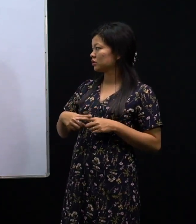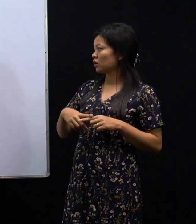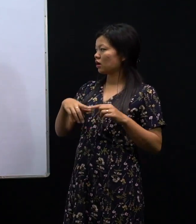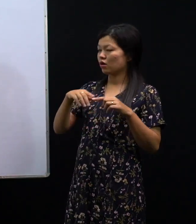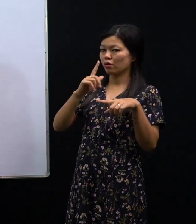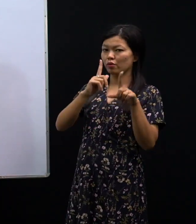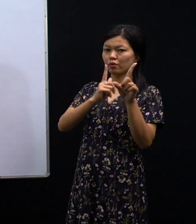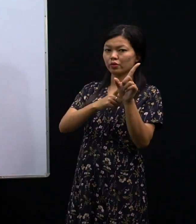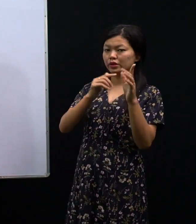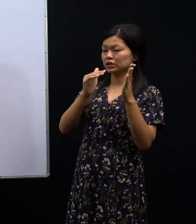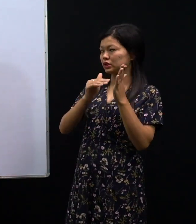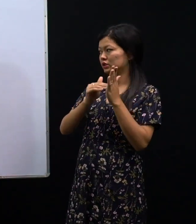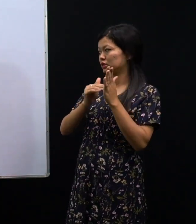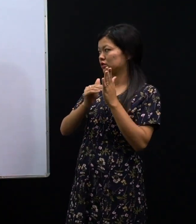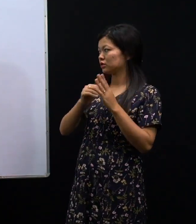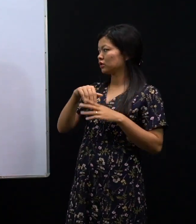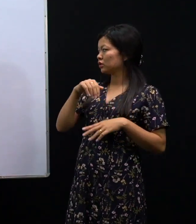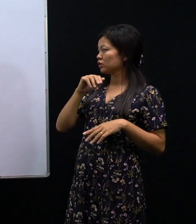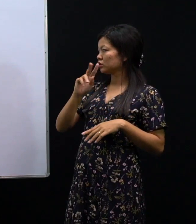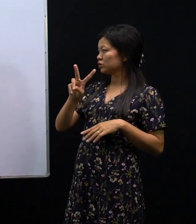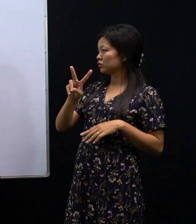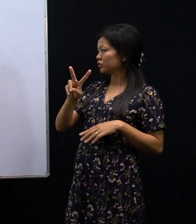yz, these two combinations. So 2 into